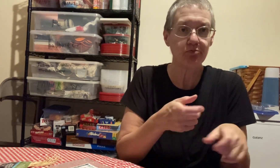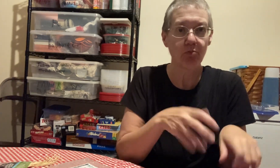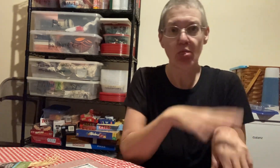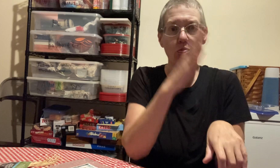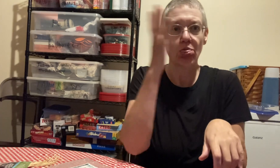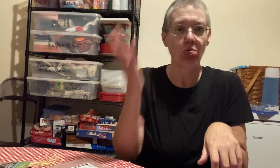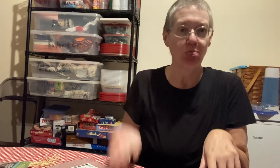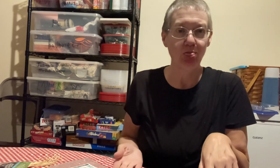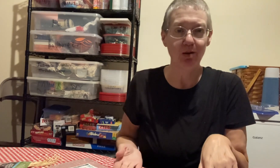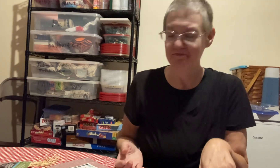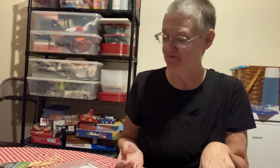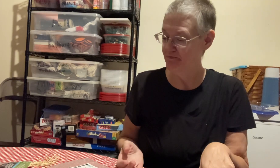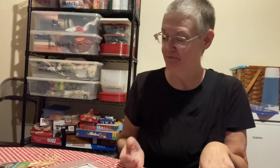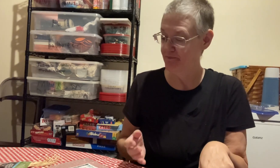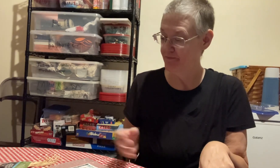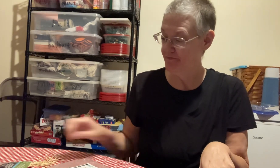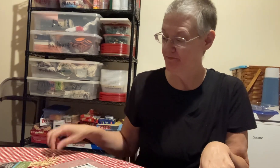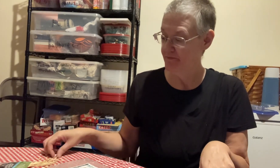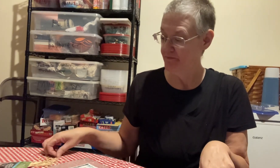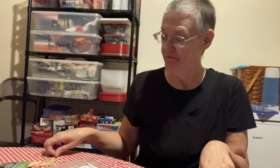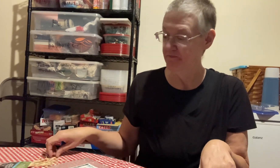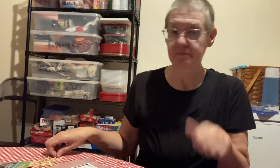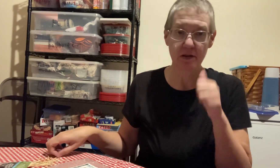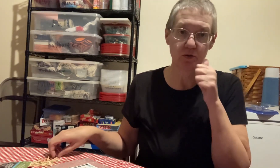plate blowing off.